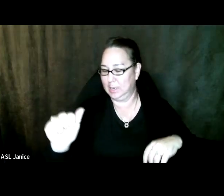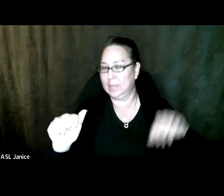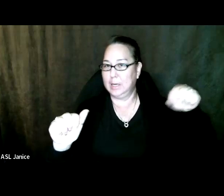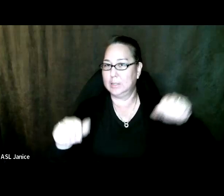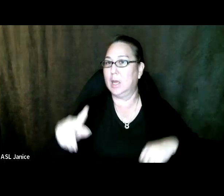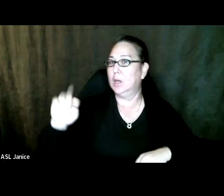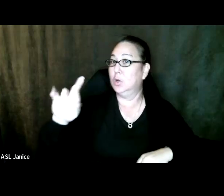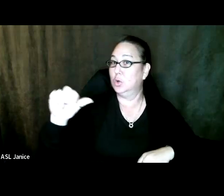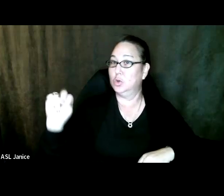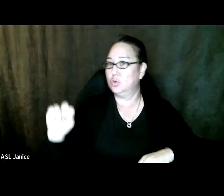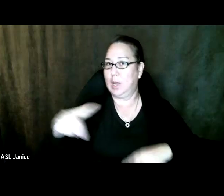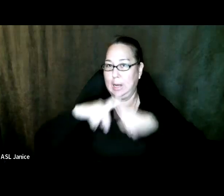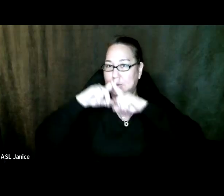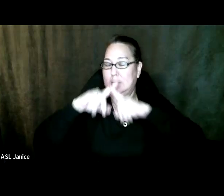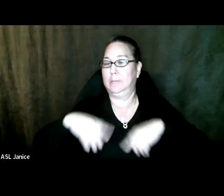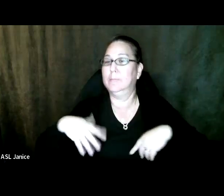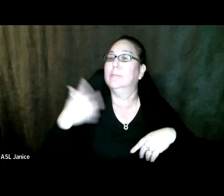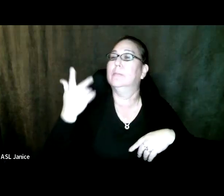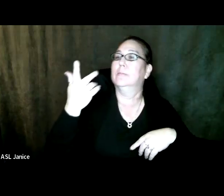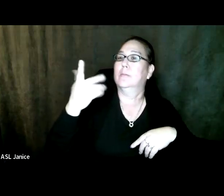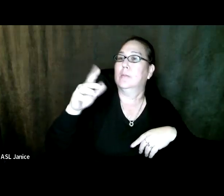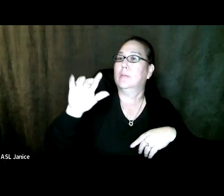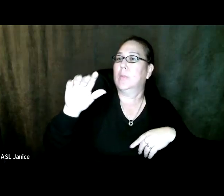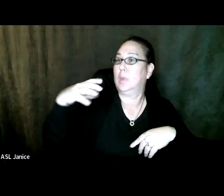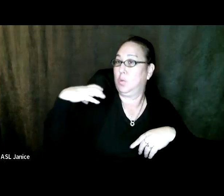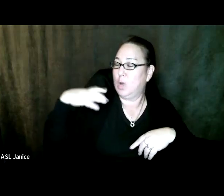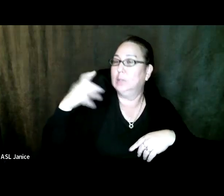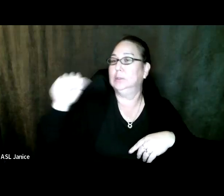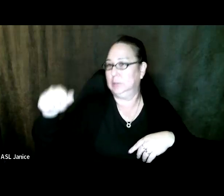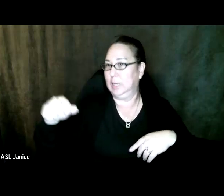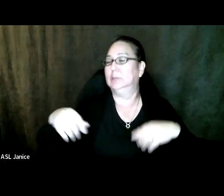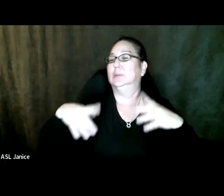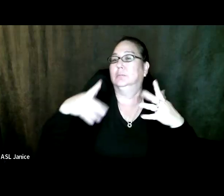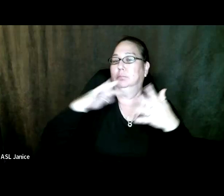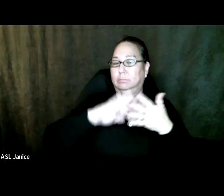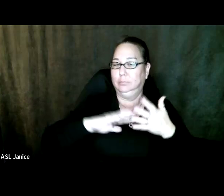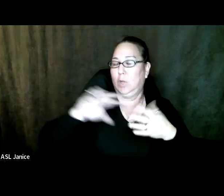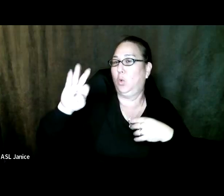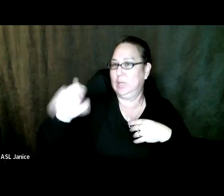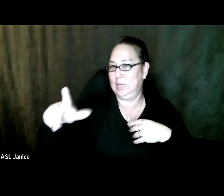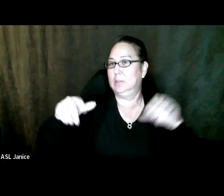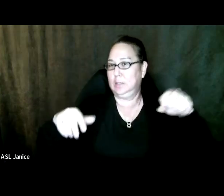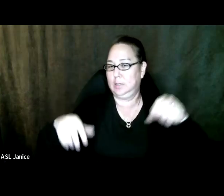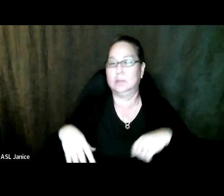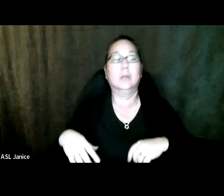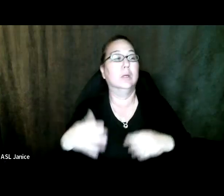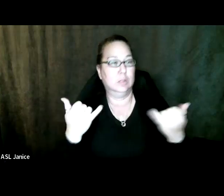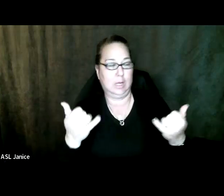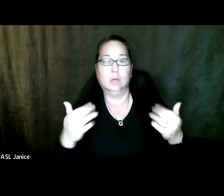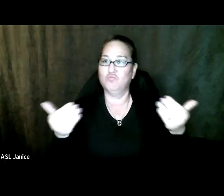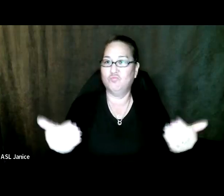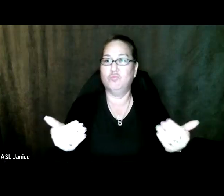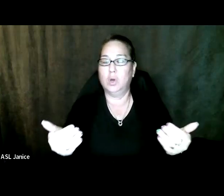Mr. O'Neill, Yes. Ms. Robinson. Yes. The motion is approved. Thank you. I will entertain a motion to approve the fiscal year